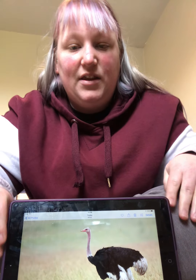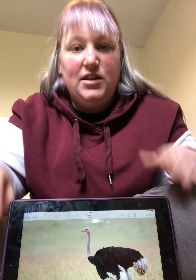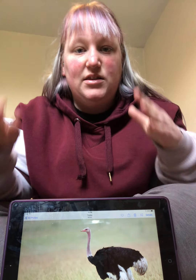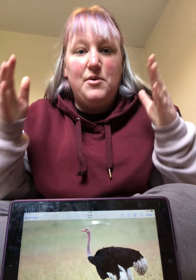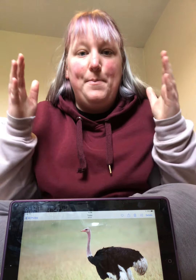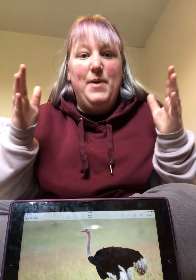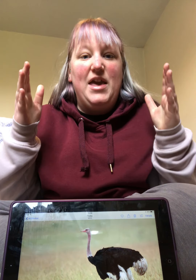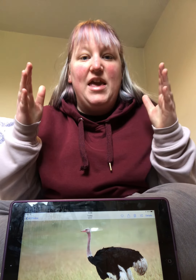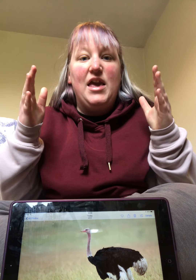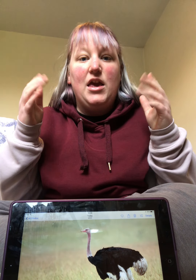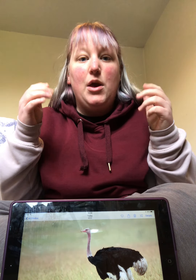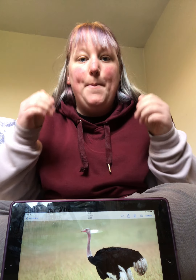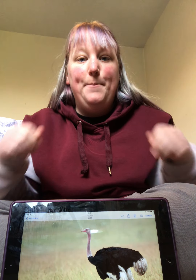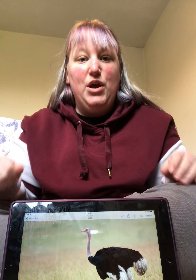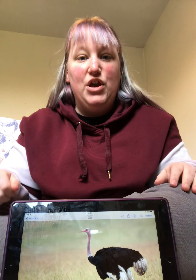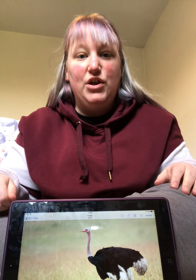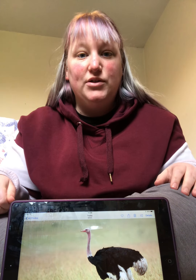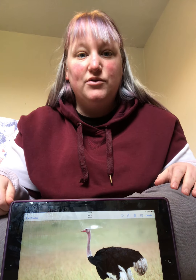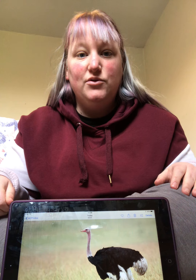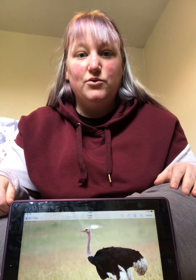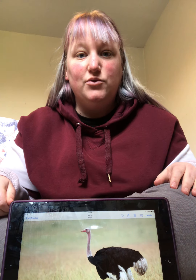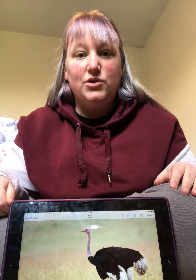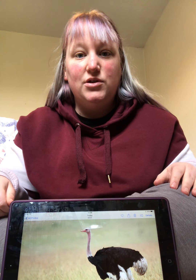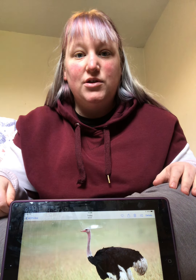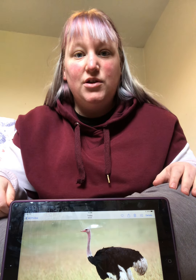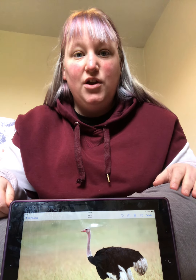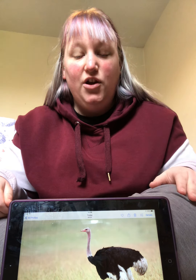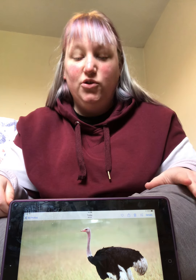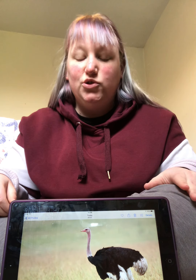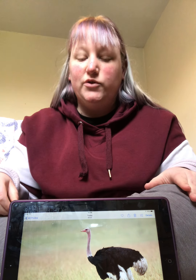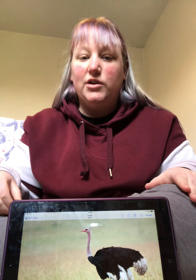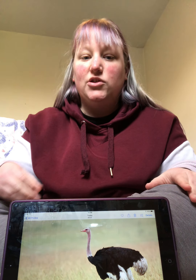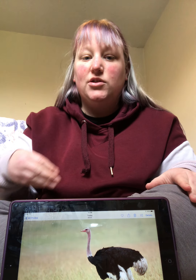It's a big bird called an ostrich.